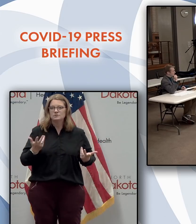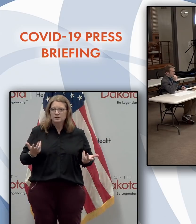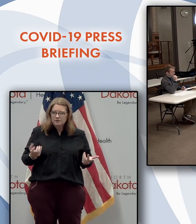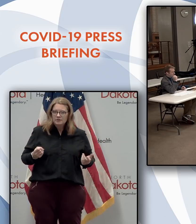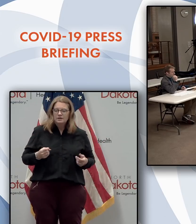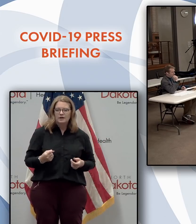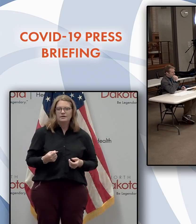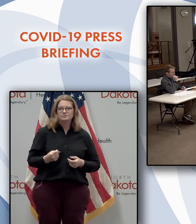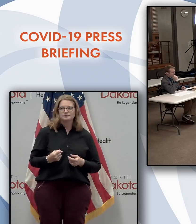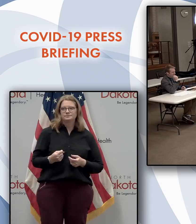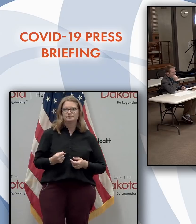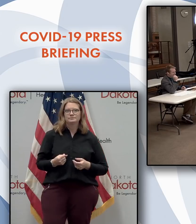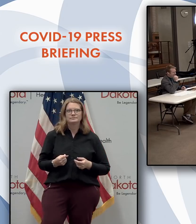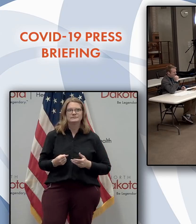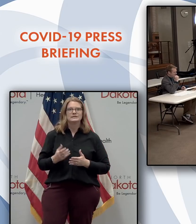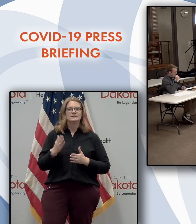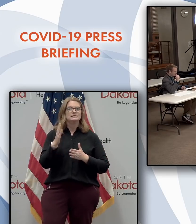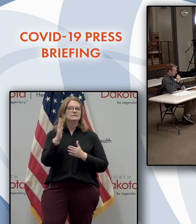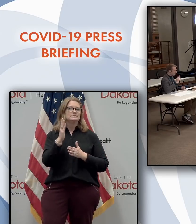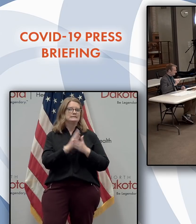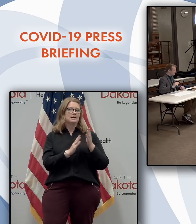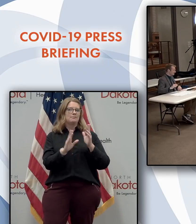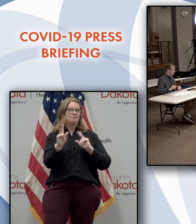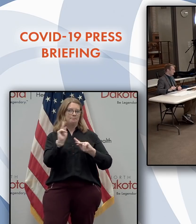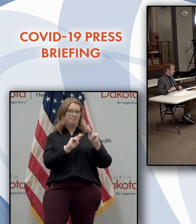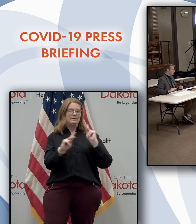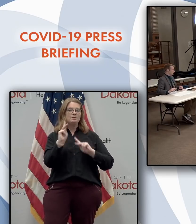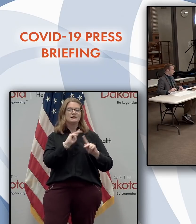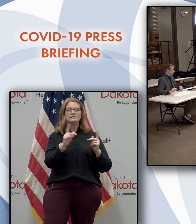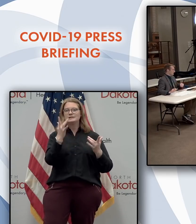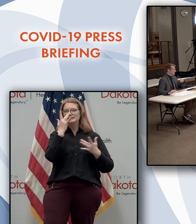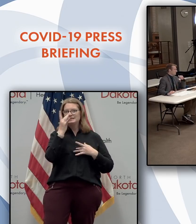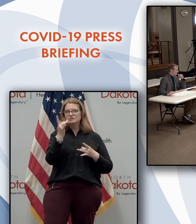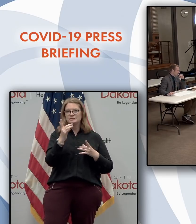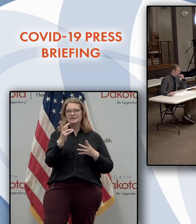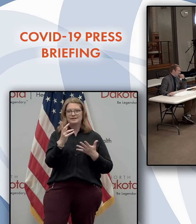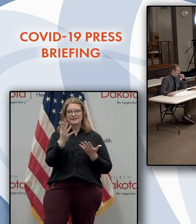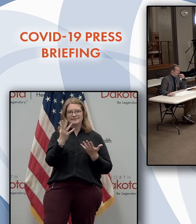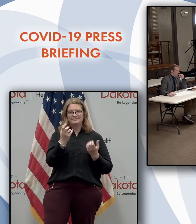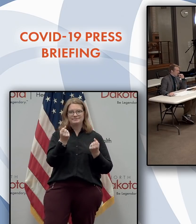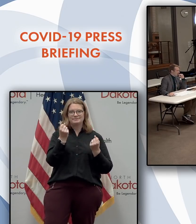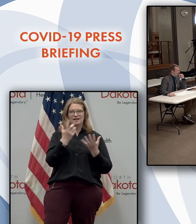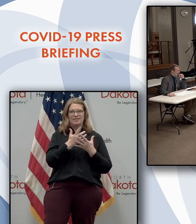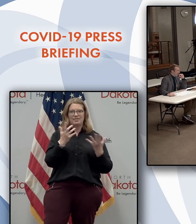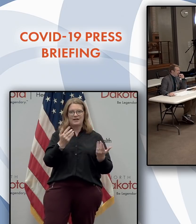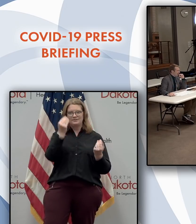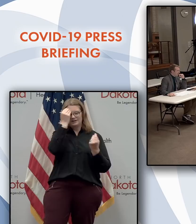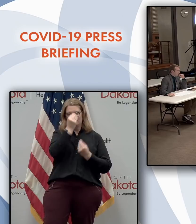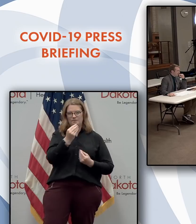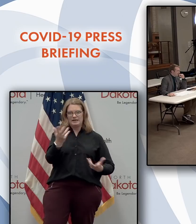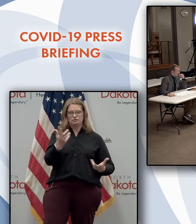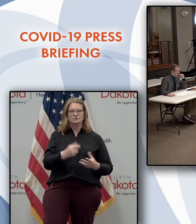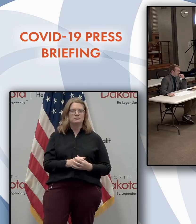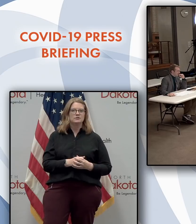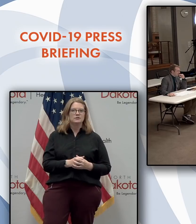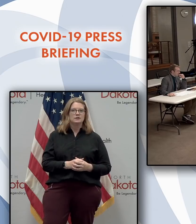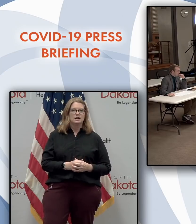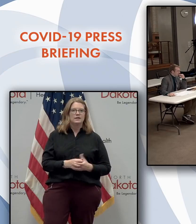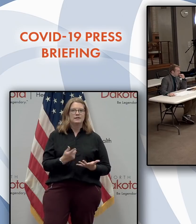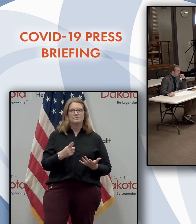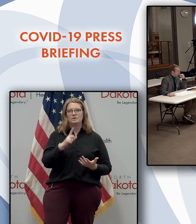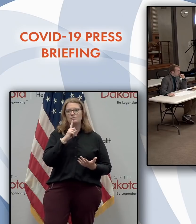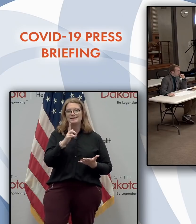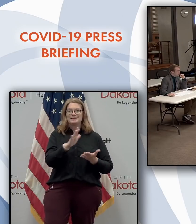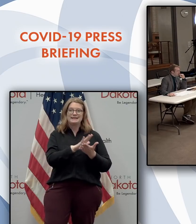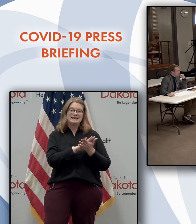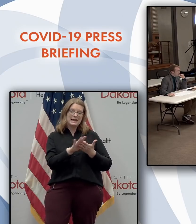but there's some people that are interested in all kinds of data. So this is one that could be one of those nice to